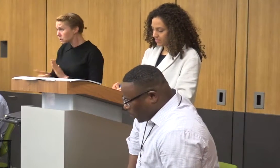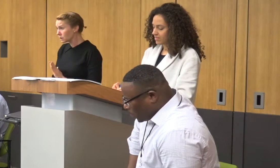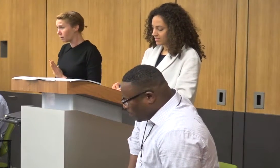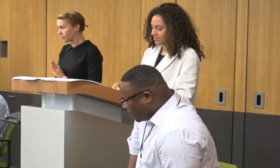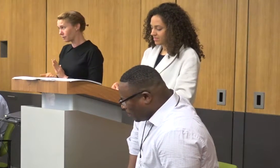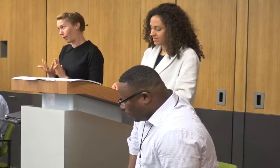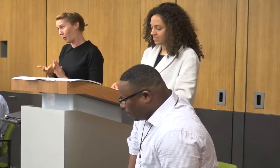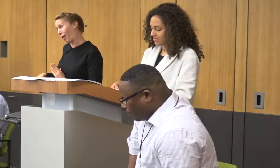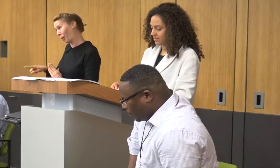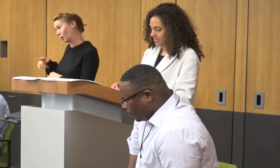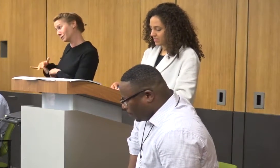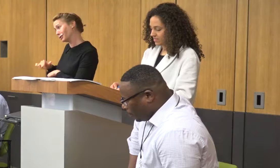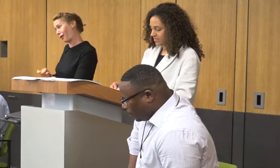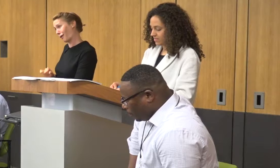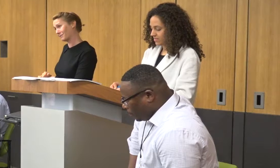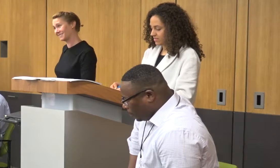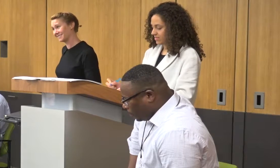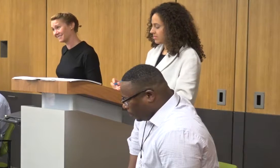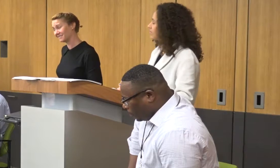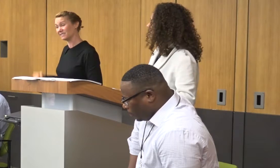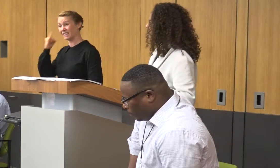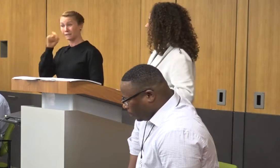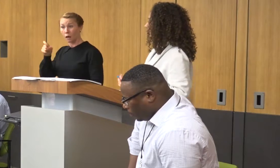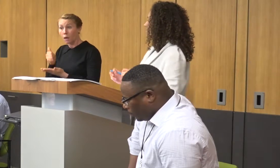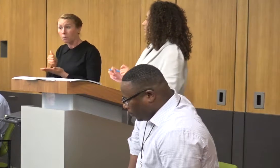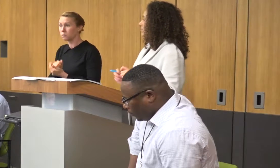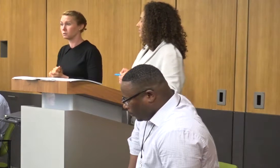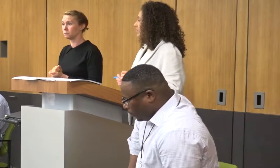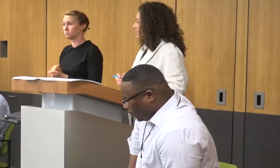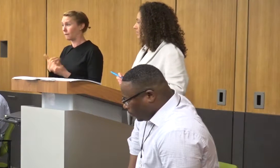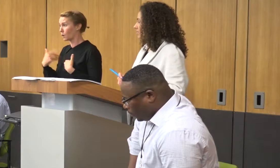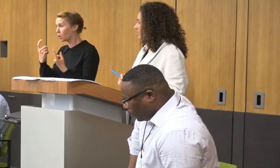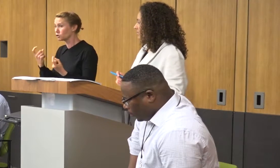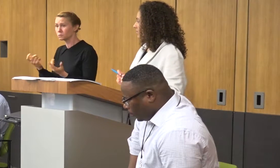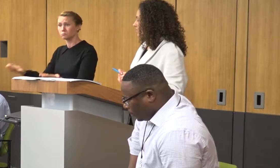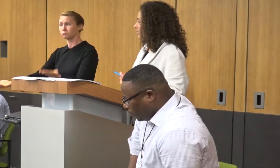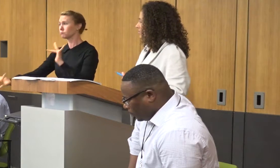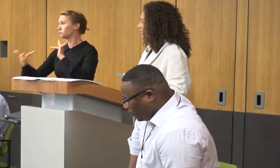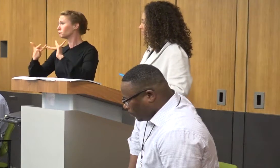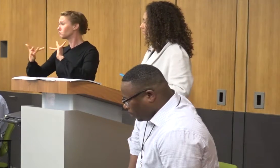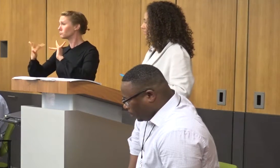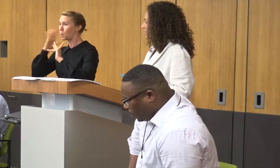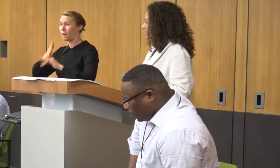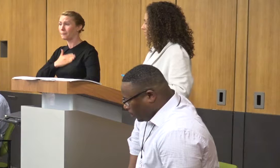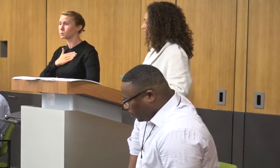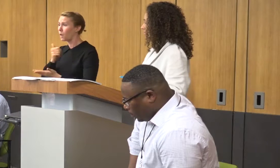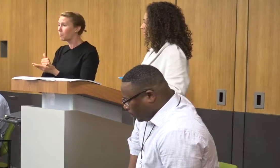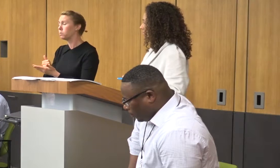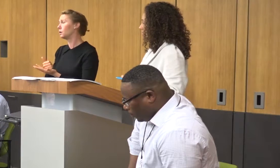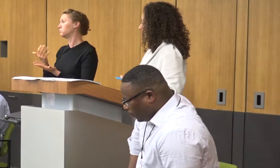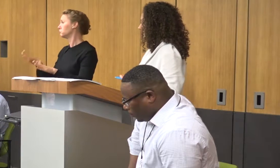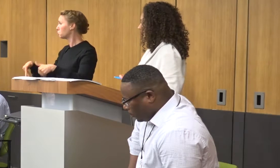jobs. And if you need help or you have questions, reach out to us, and we're happy to help. If we need to do a training, we need